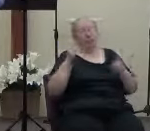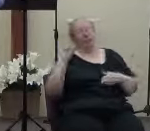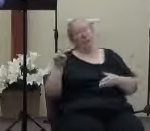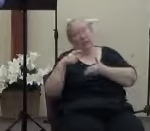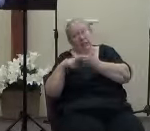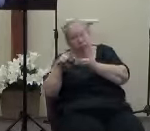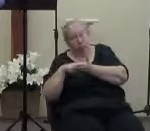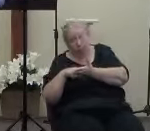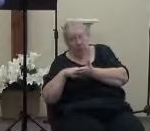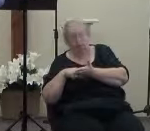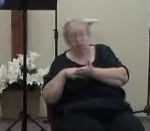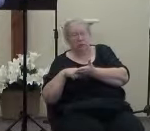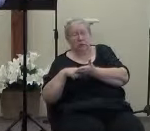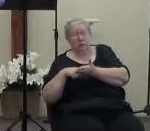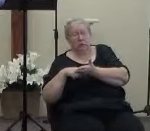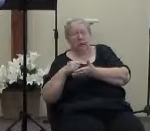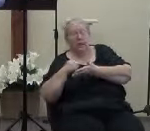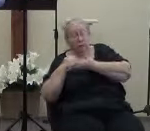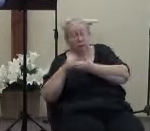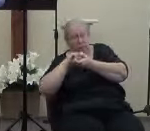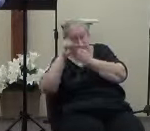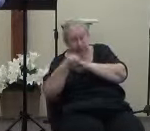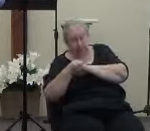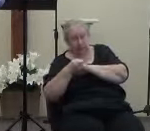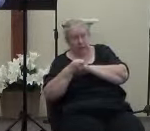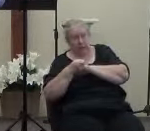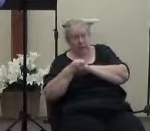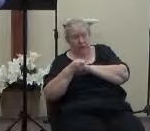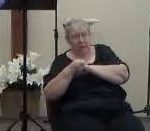the process and change their stinking thinking.